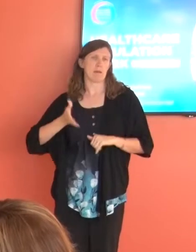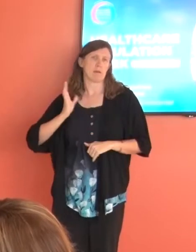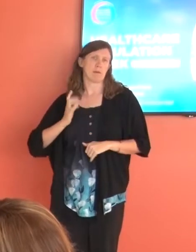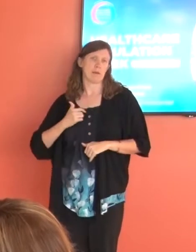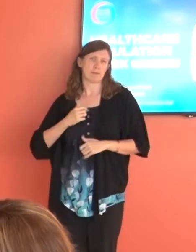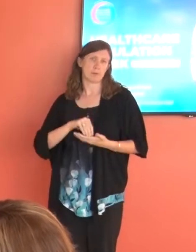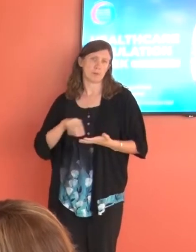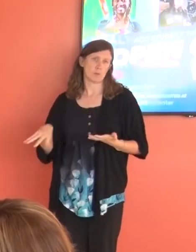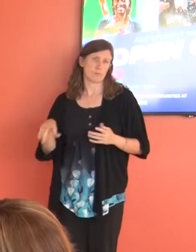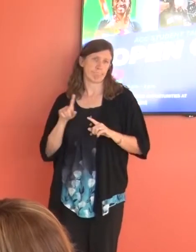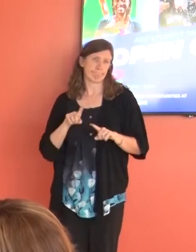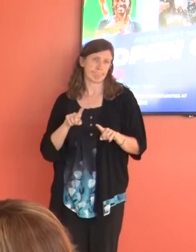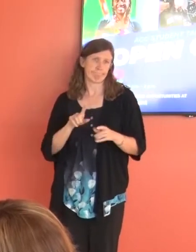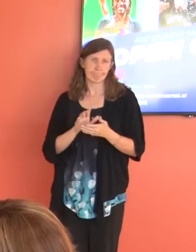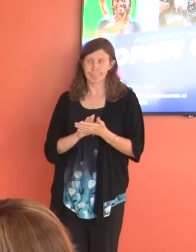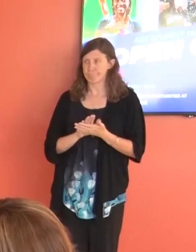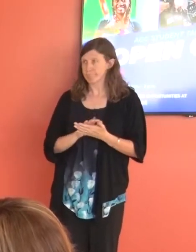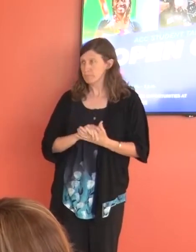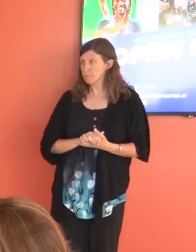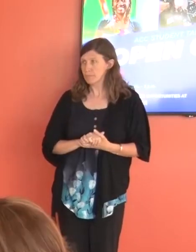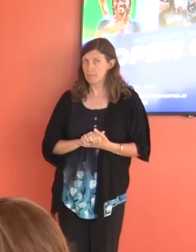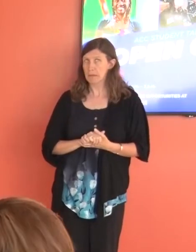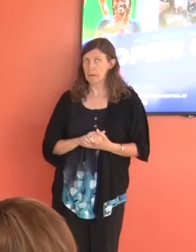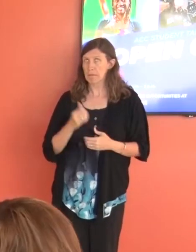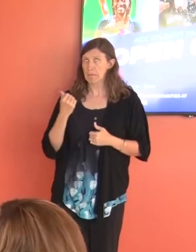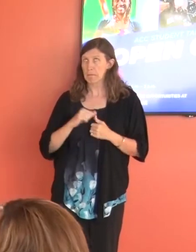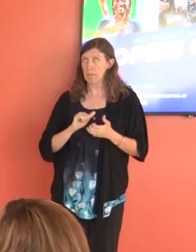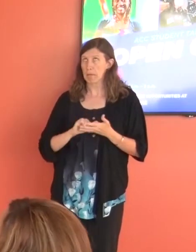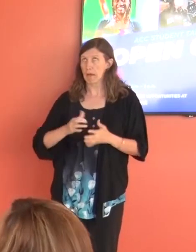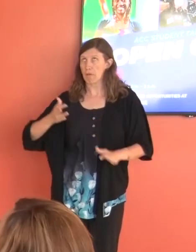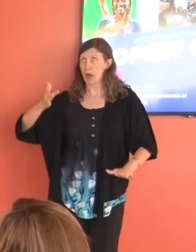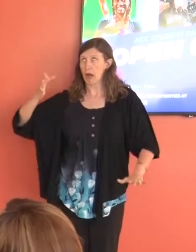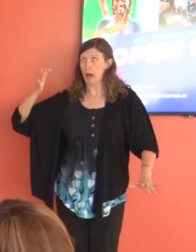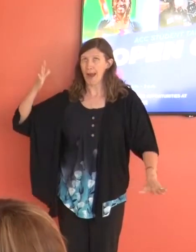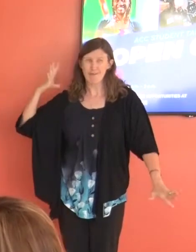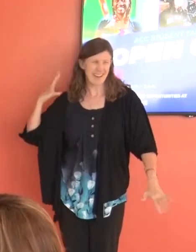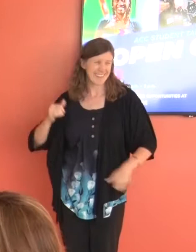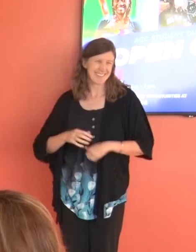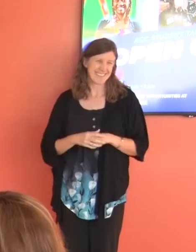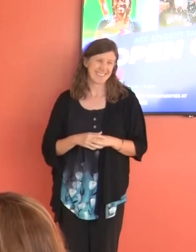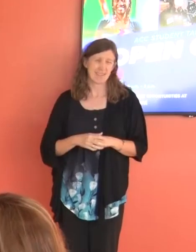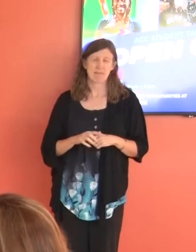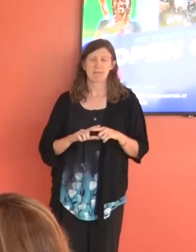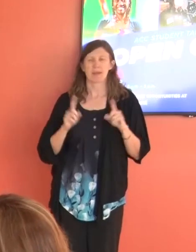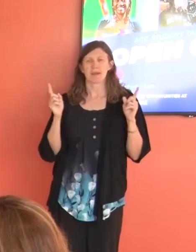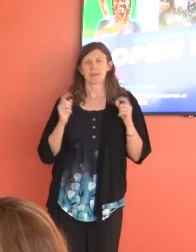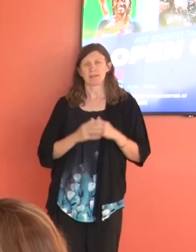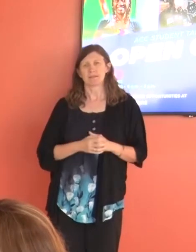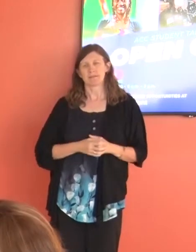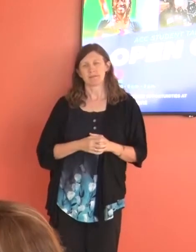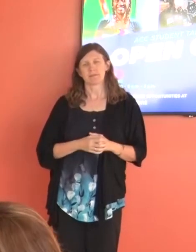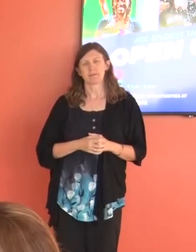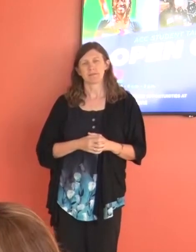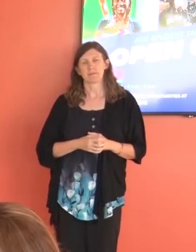student, because I can't remember that far back. But the challenges and